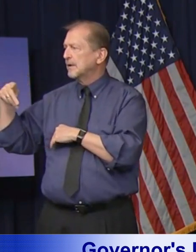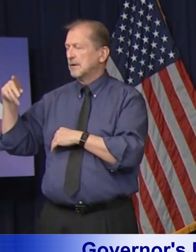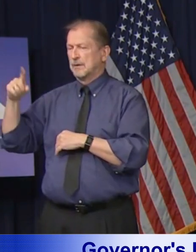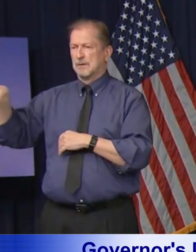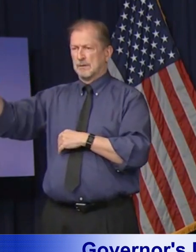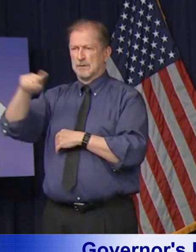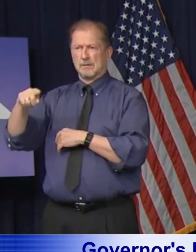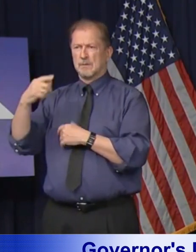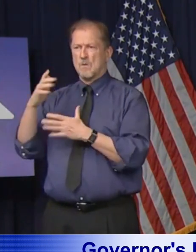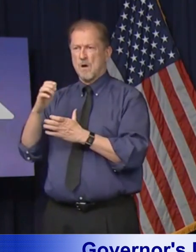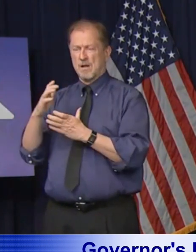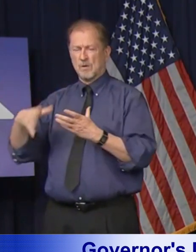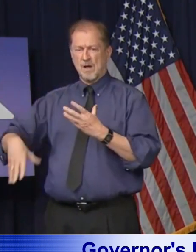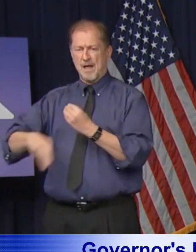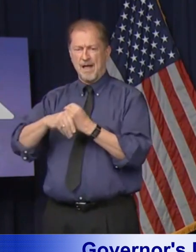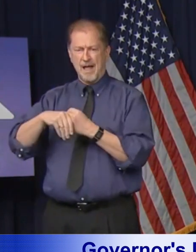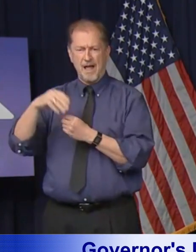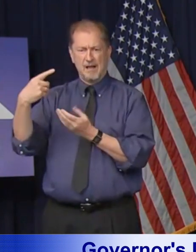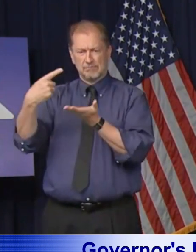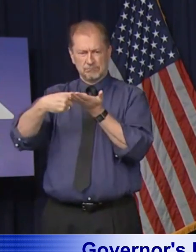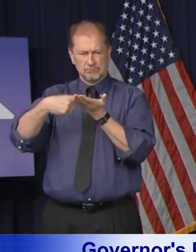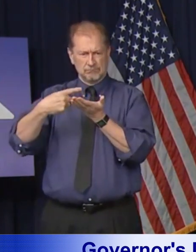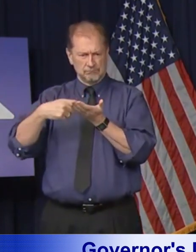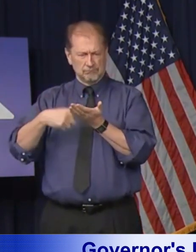on them without consultation or debate. Is that true?